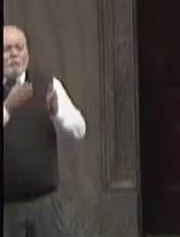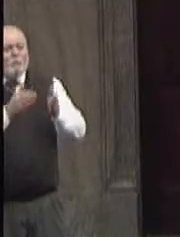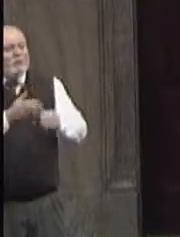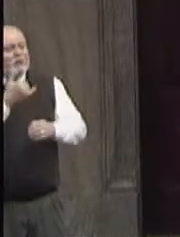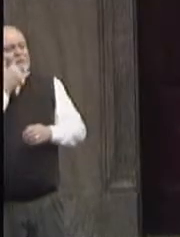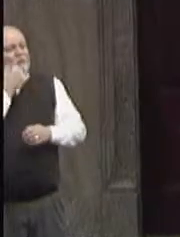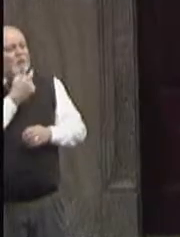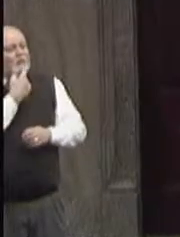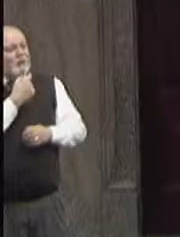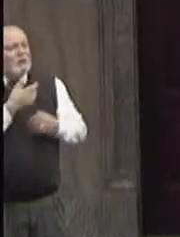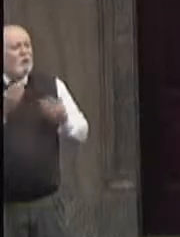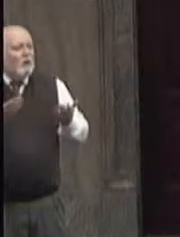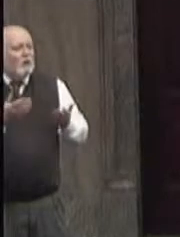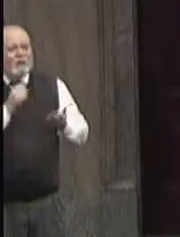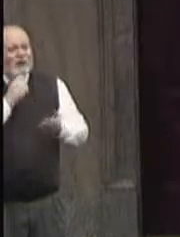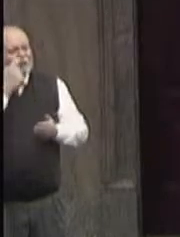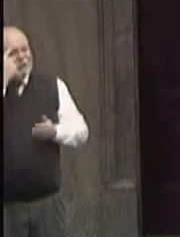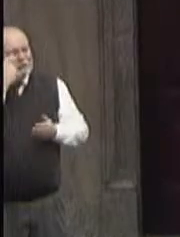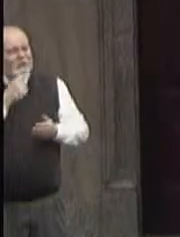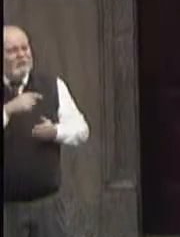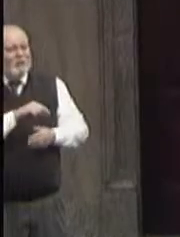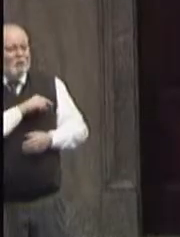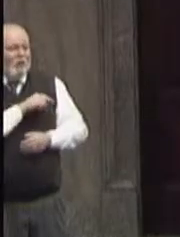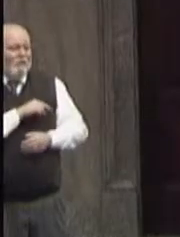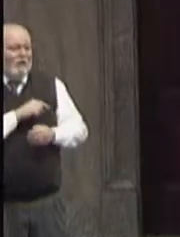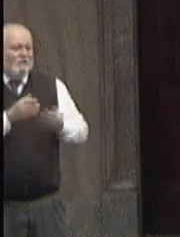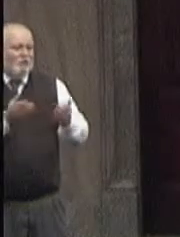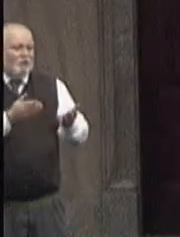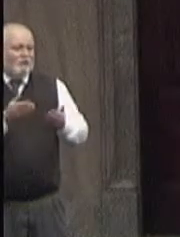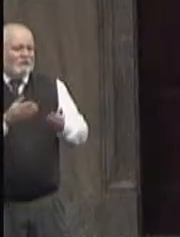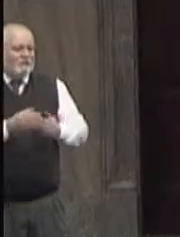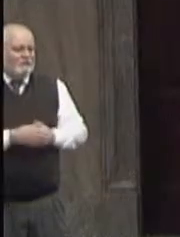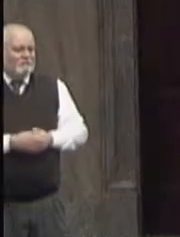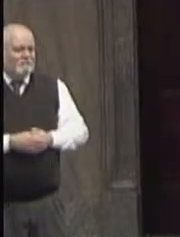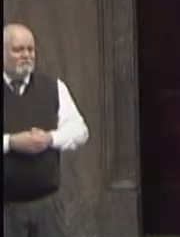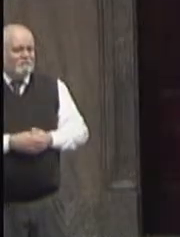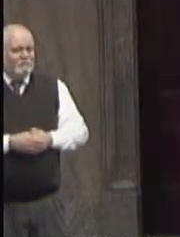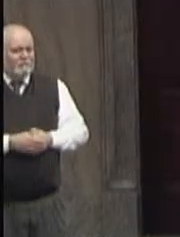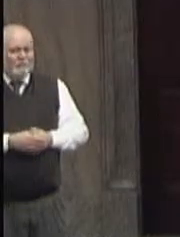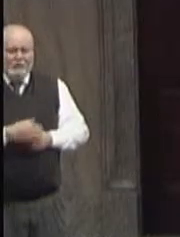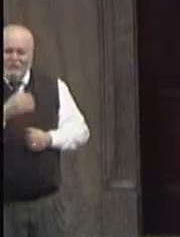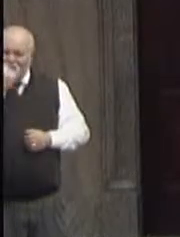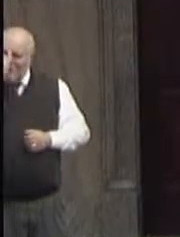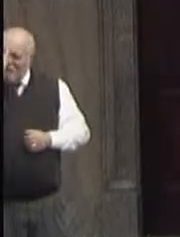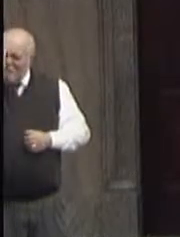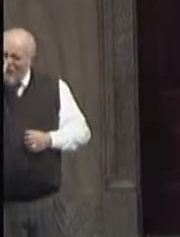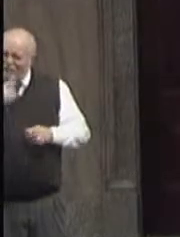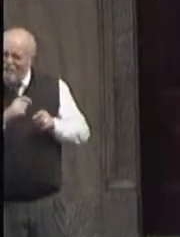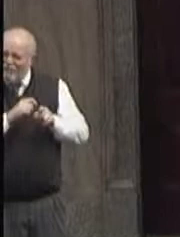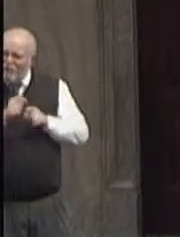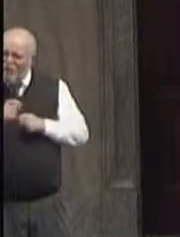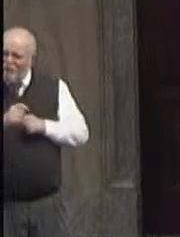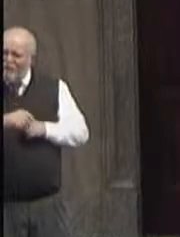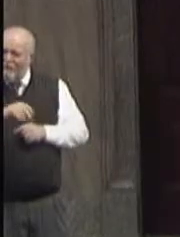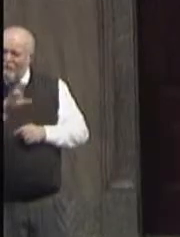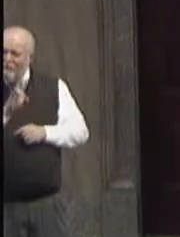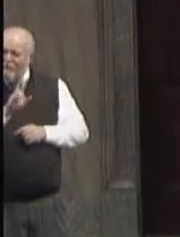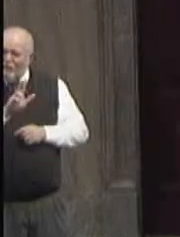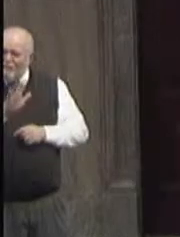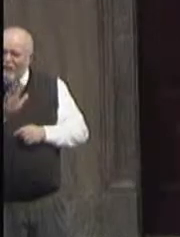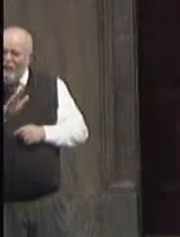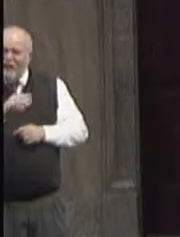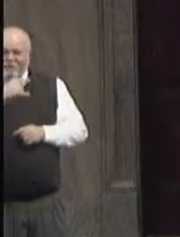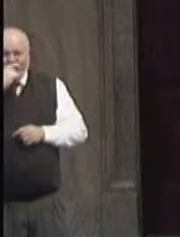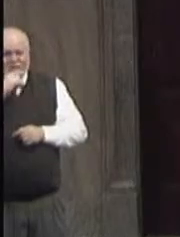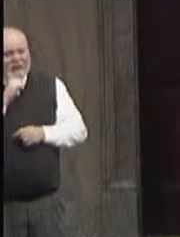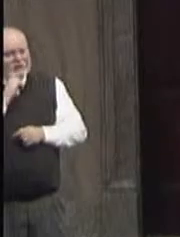said, "Well, I don't think your child will qualify for services." Imagine calling 753 Kids and not even